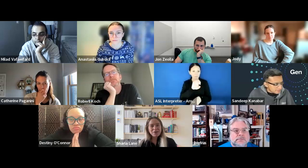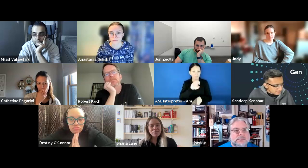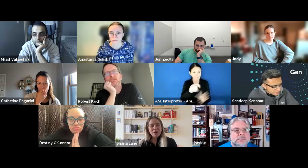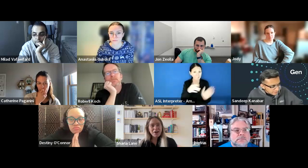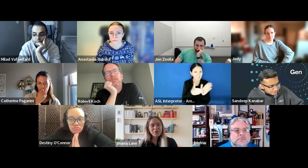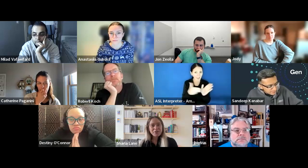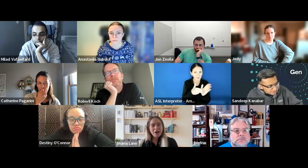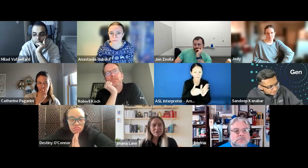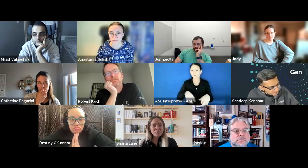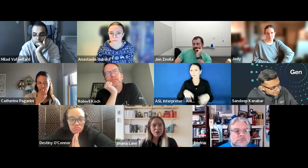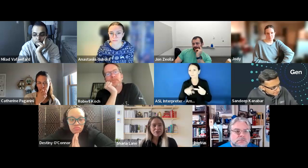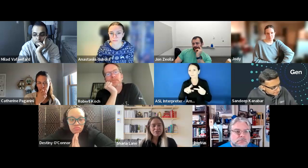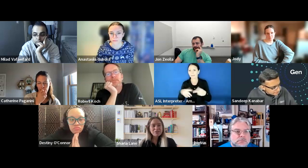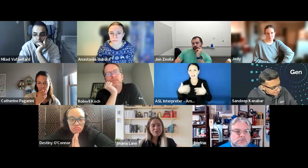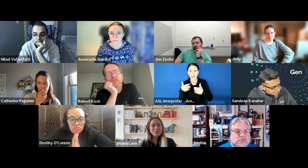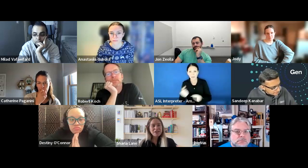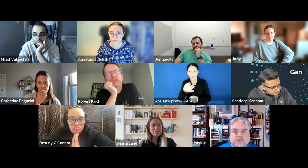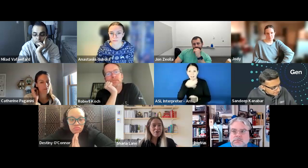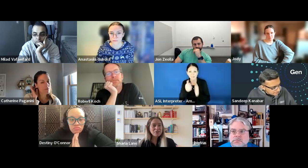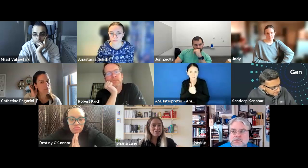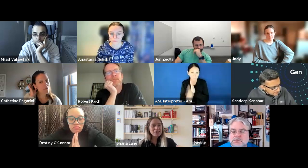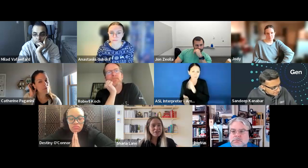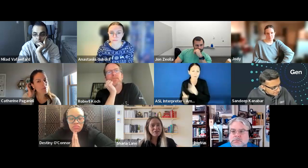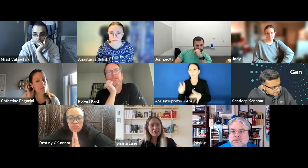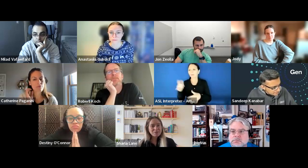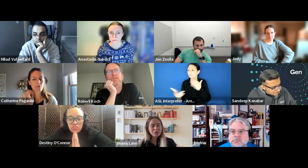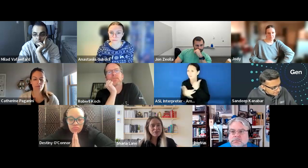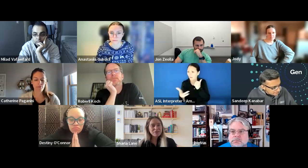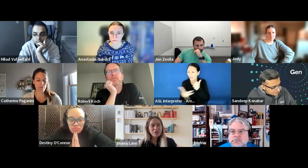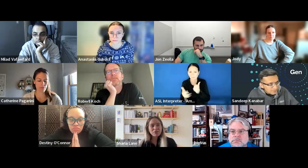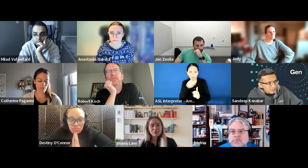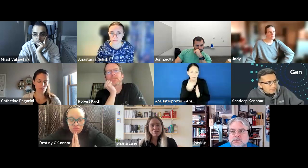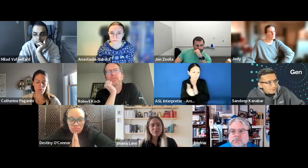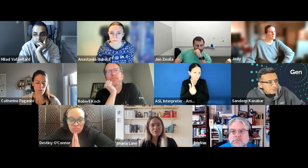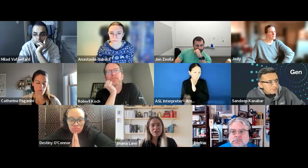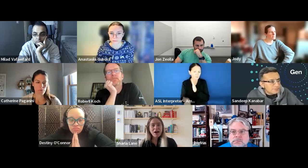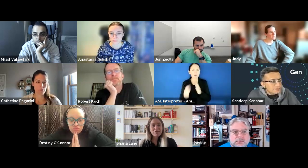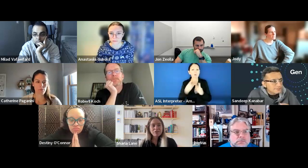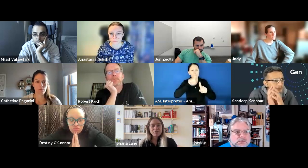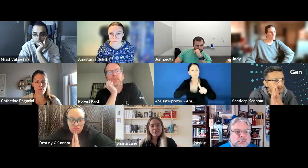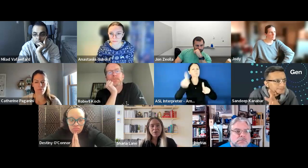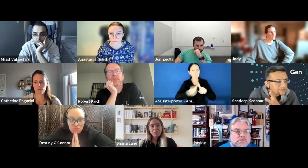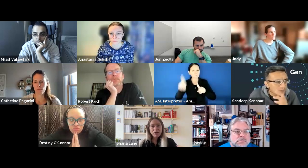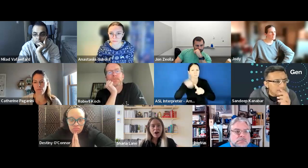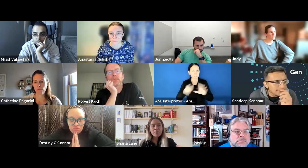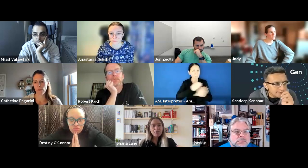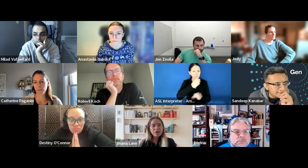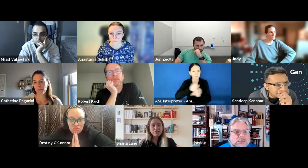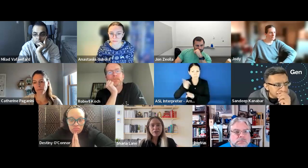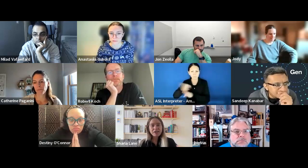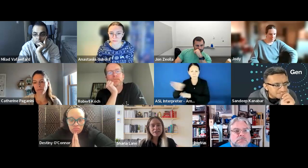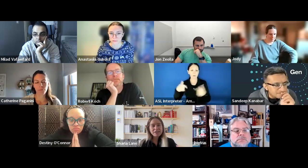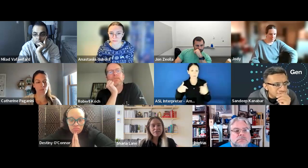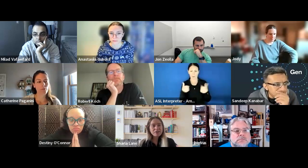to a health expert to technology experts, all sorts of avenues. So I'm